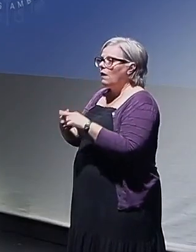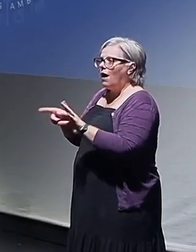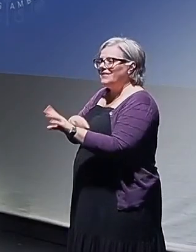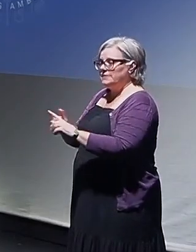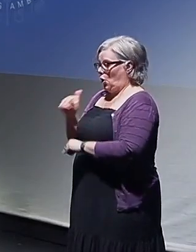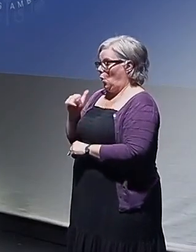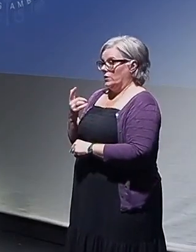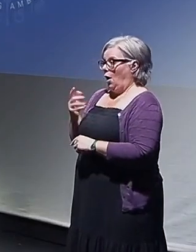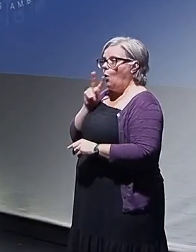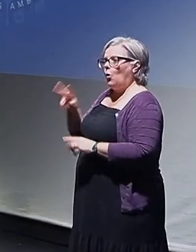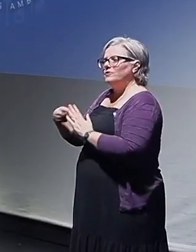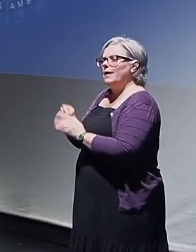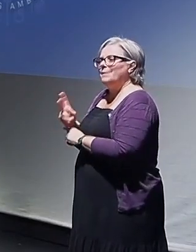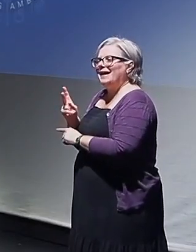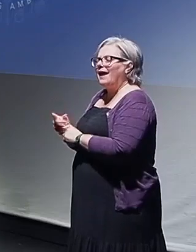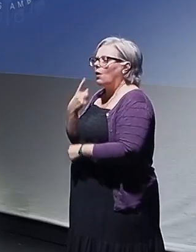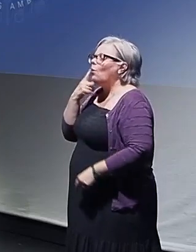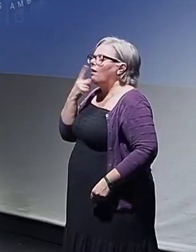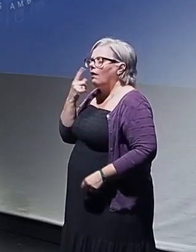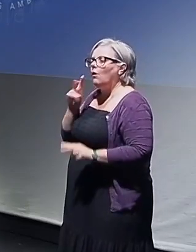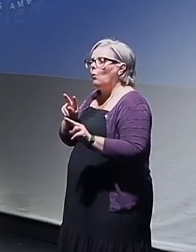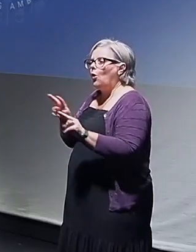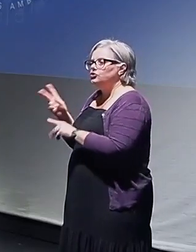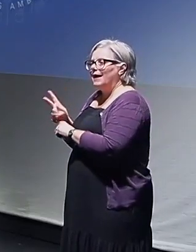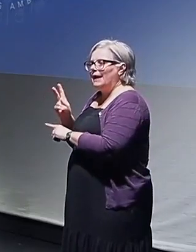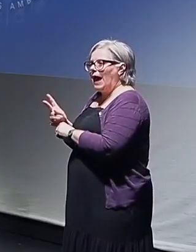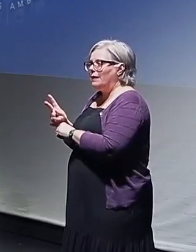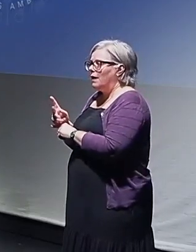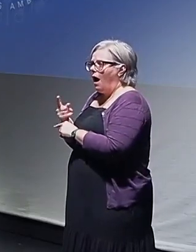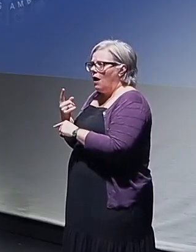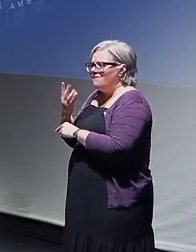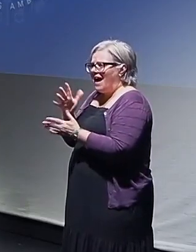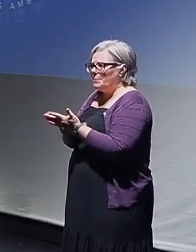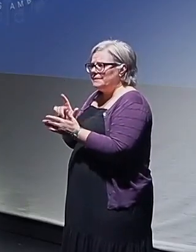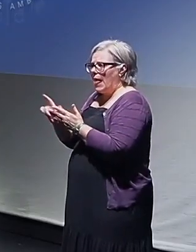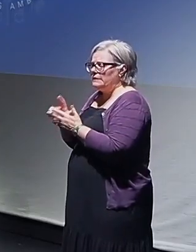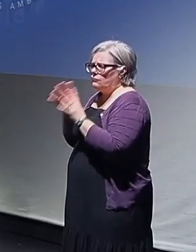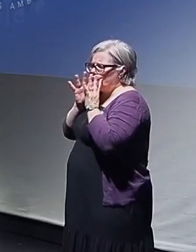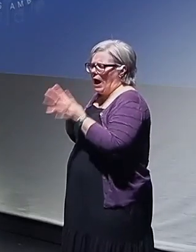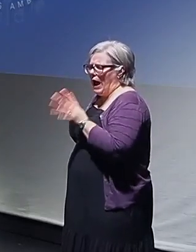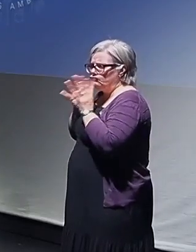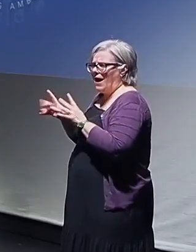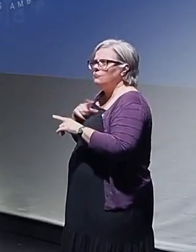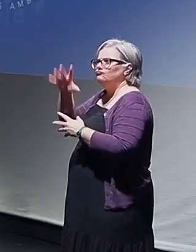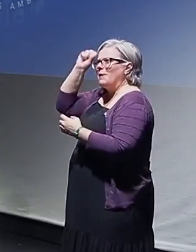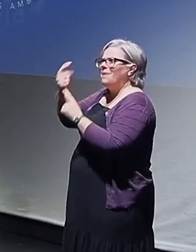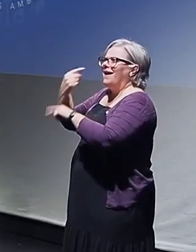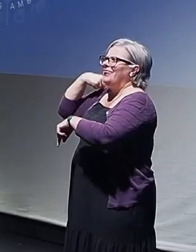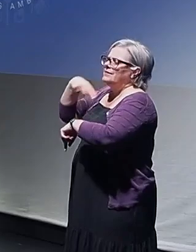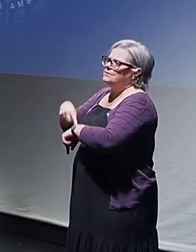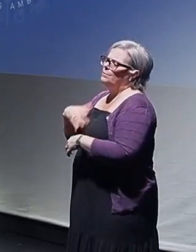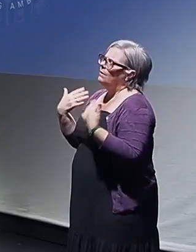watched the film again. I thought, oh, let's see what this is like. Within 5 minutes, I was crying my eyes out for the nostalgia of that time. But also